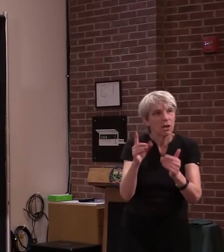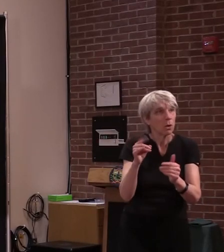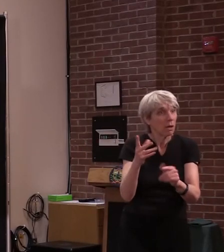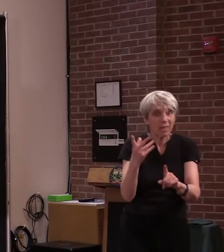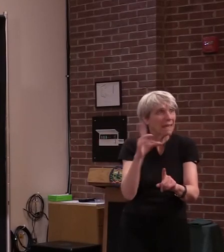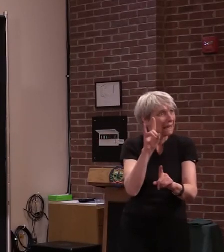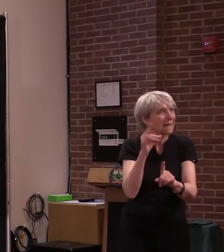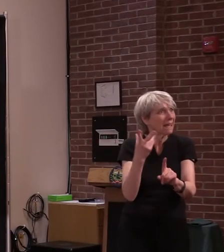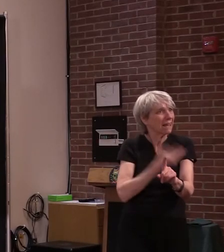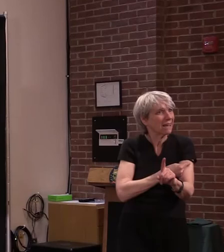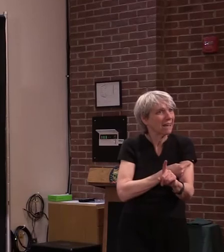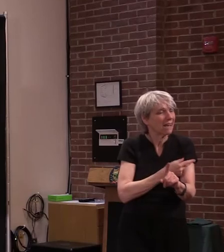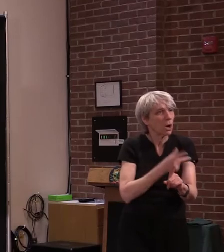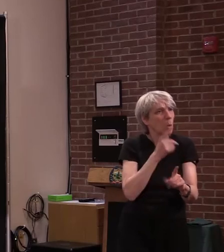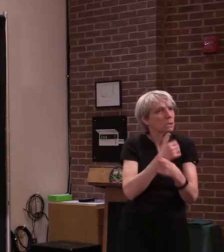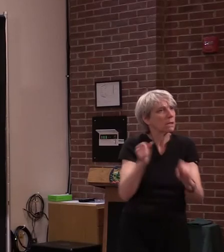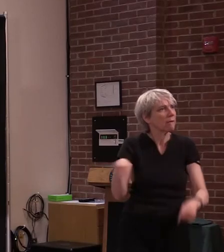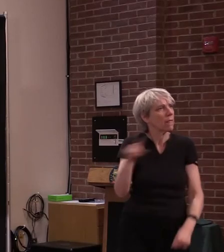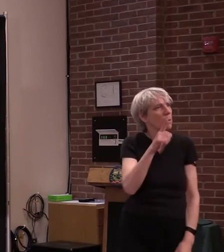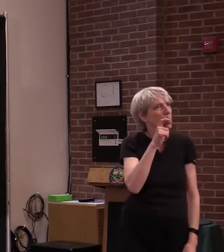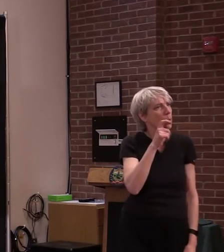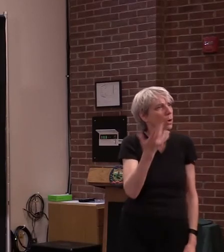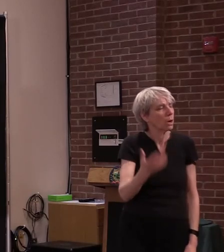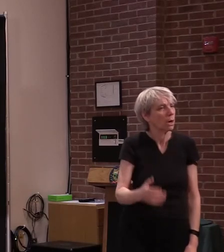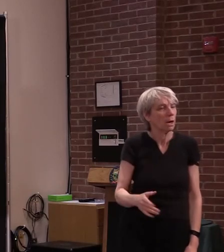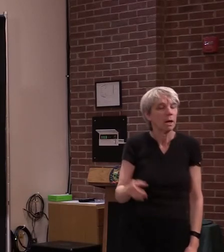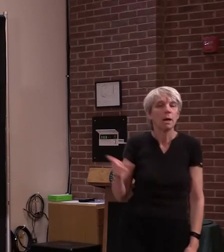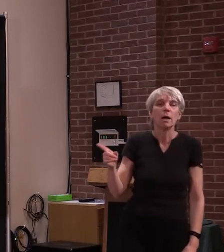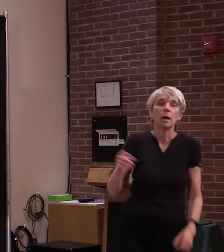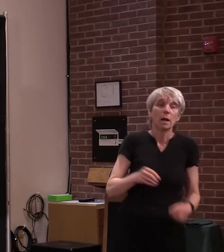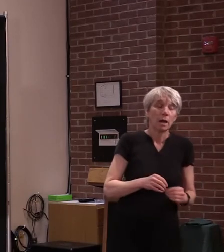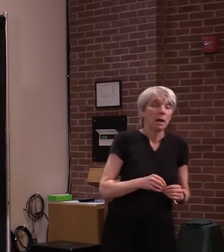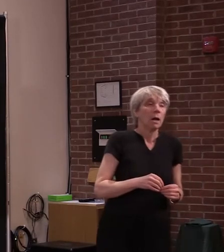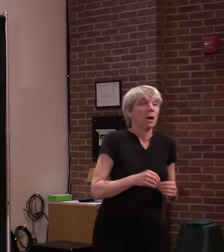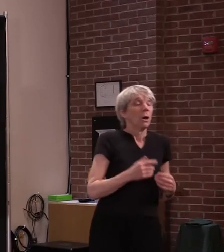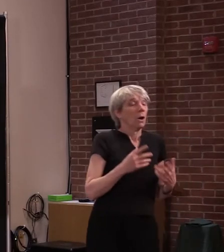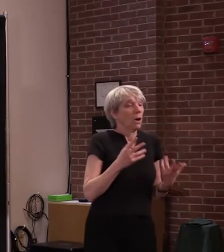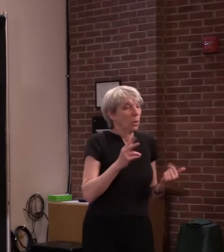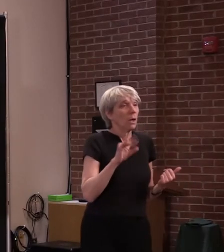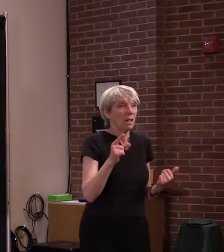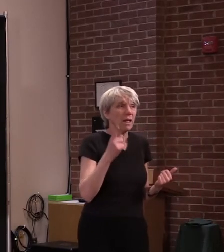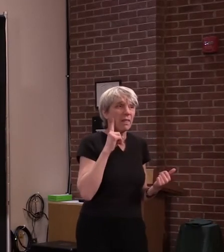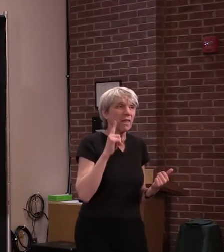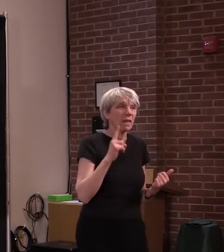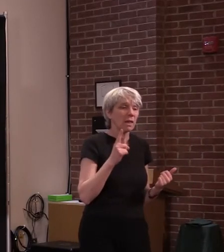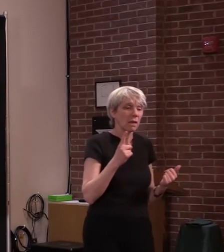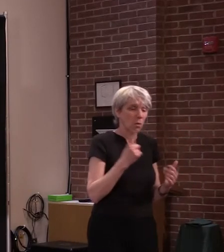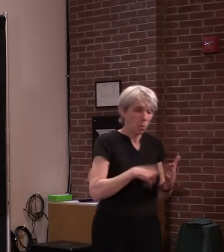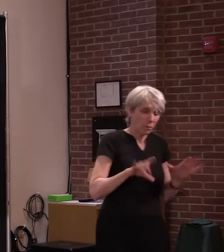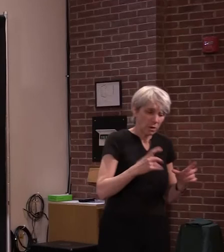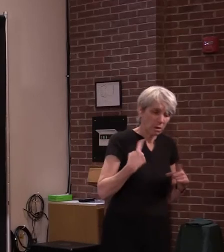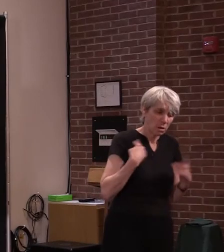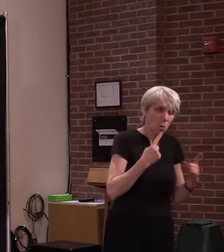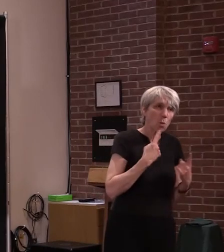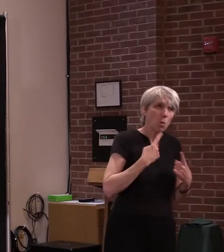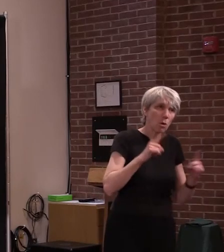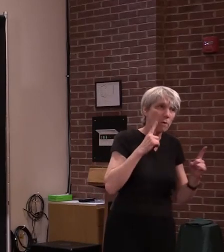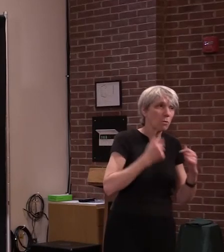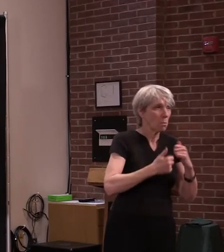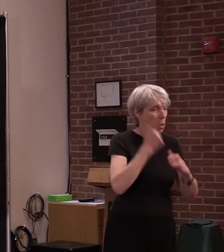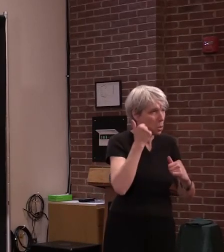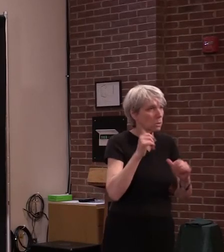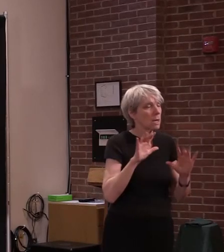Well, I think our approach has worked, Ham, in some respects. And while we have, I'm not sure that having